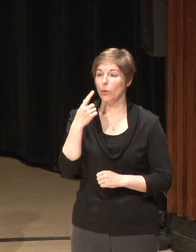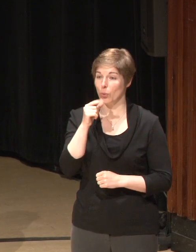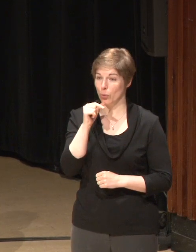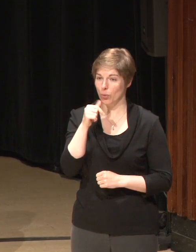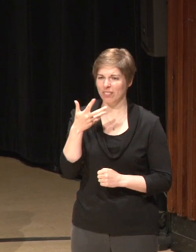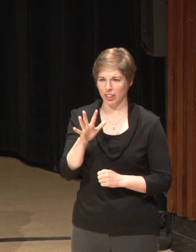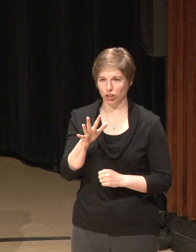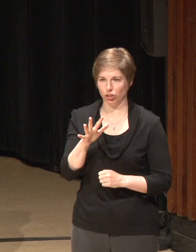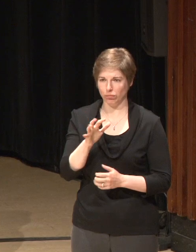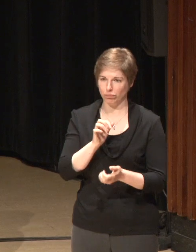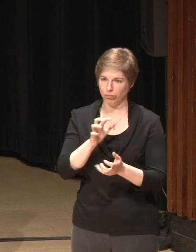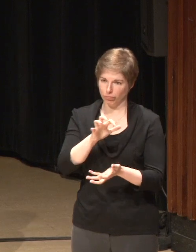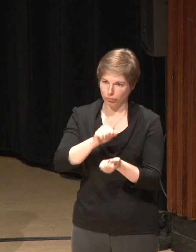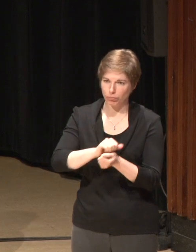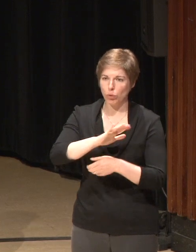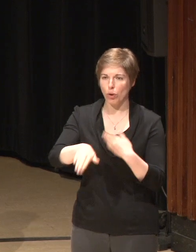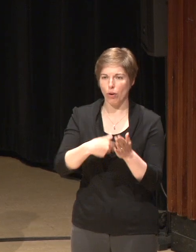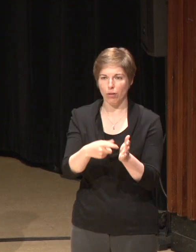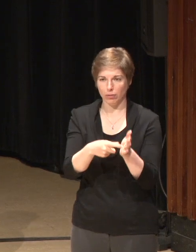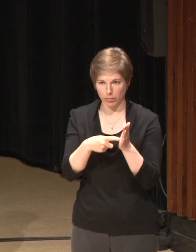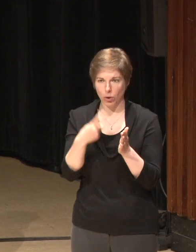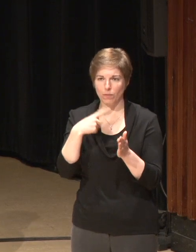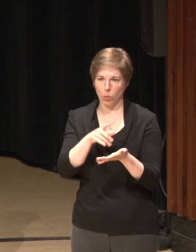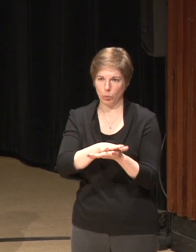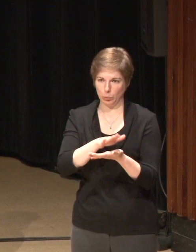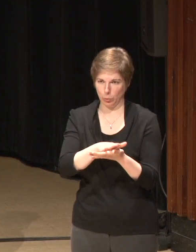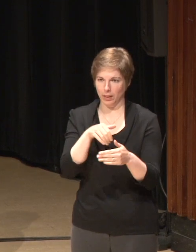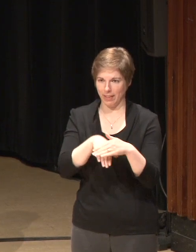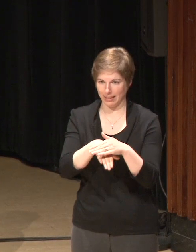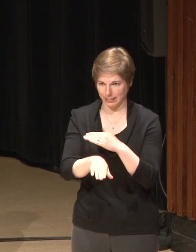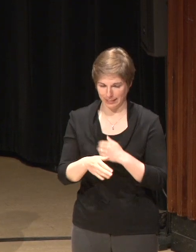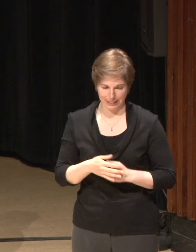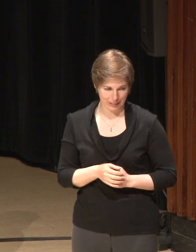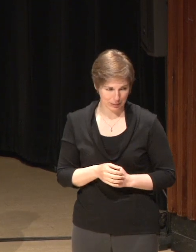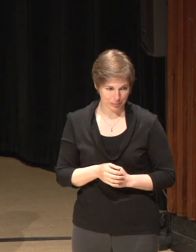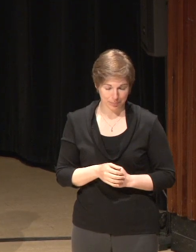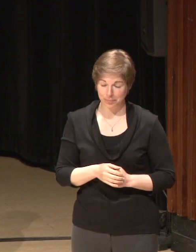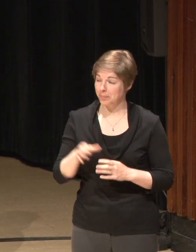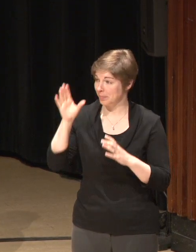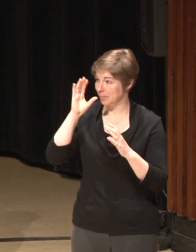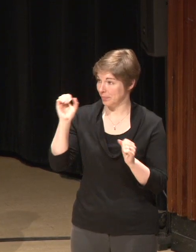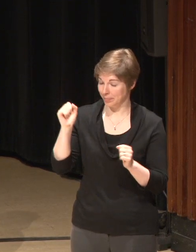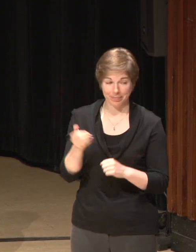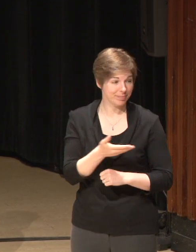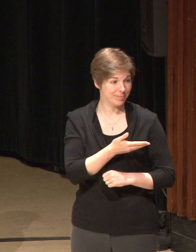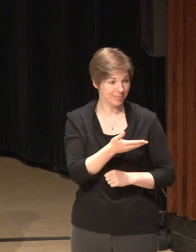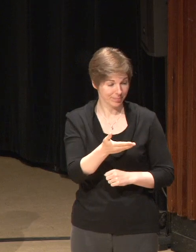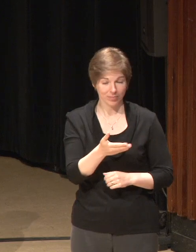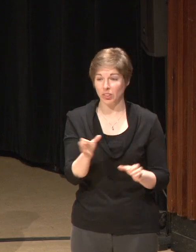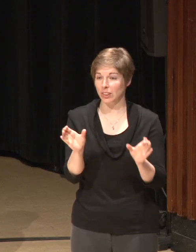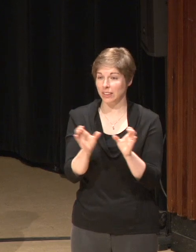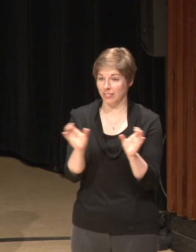completed all the requirements for the credentials in the School of Access. Mr. President, the candidates for the